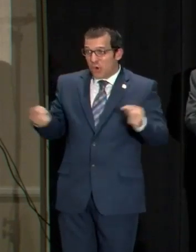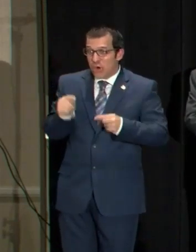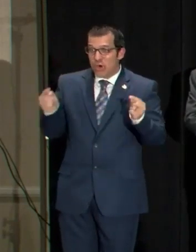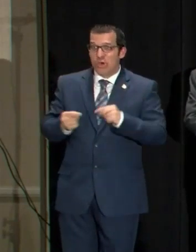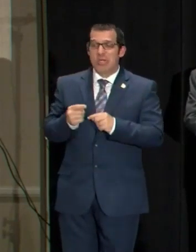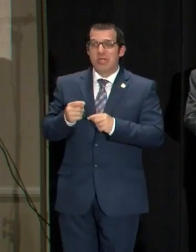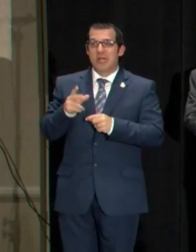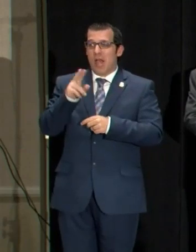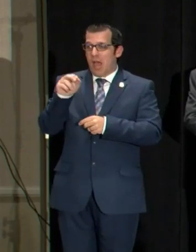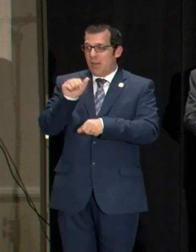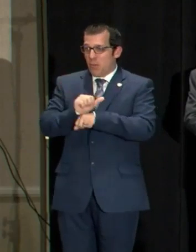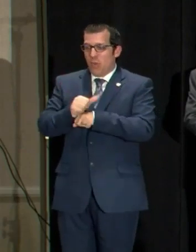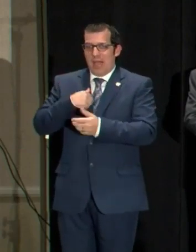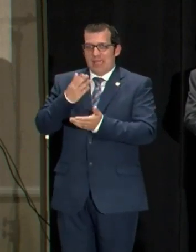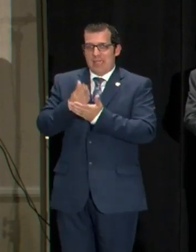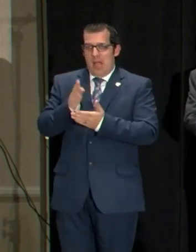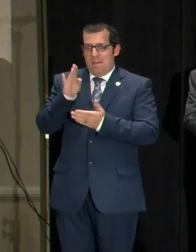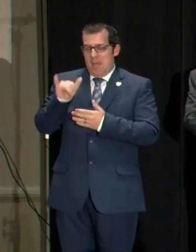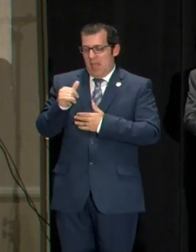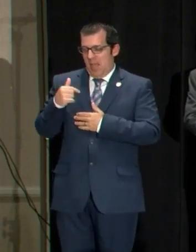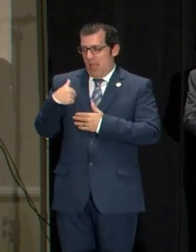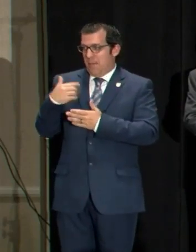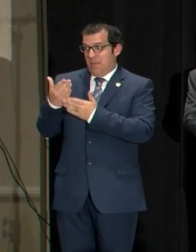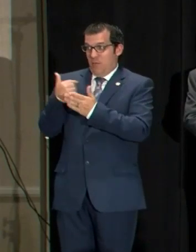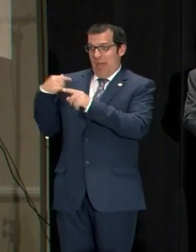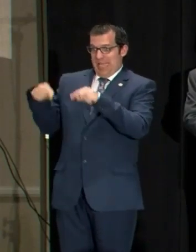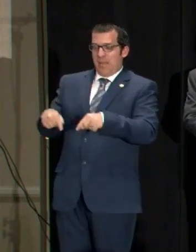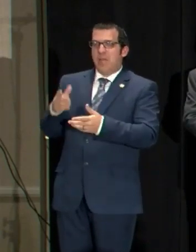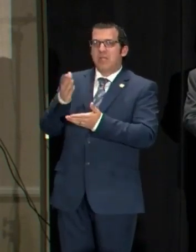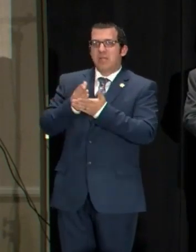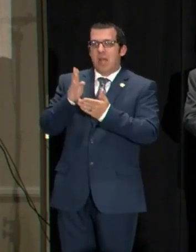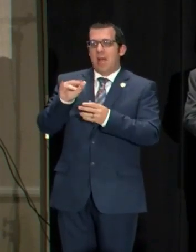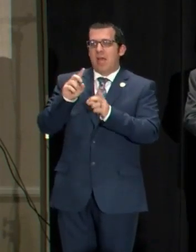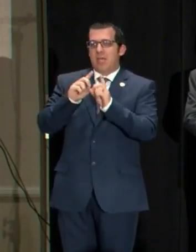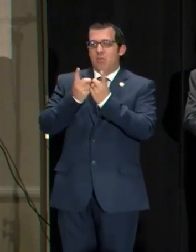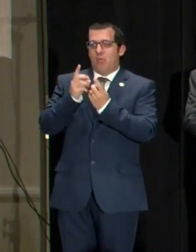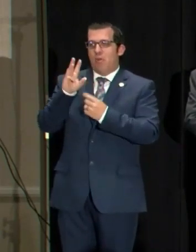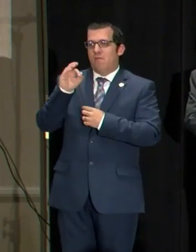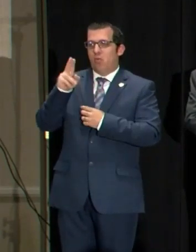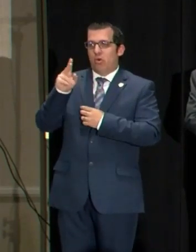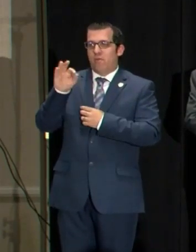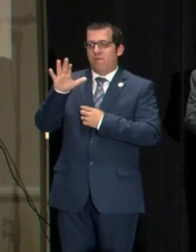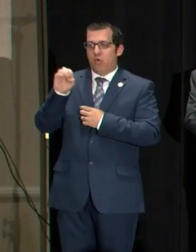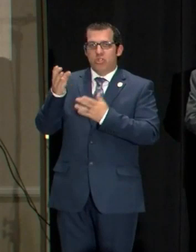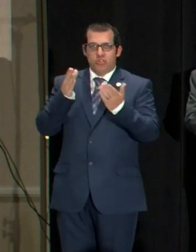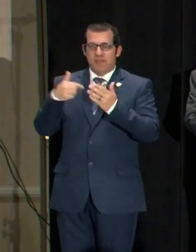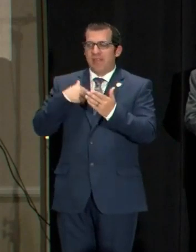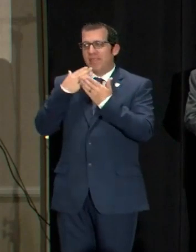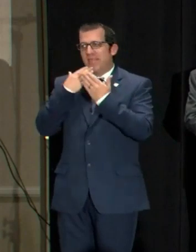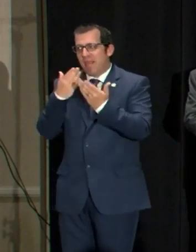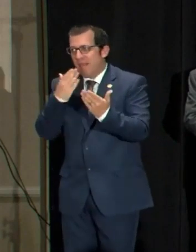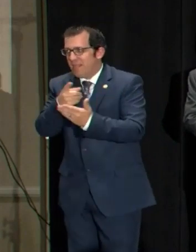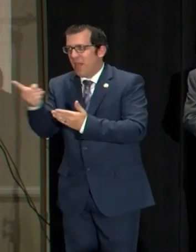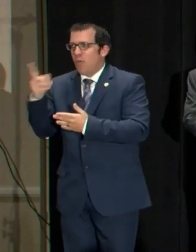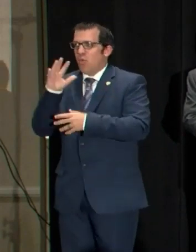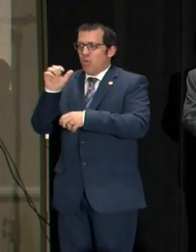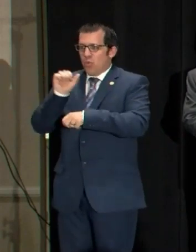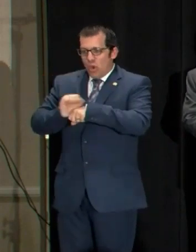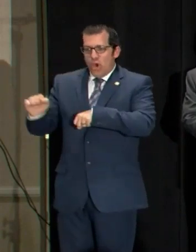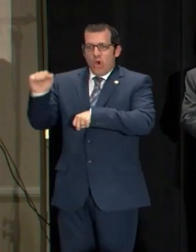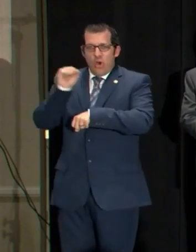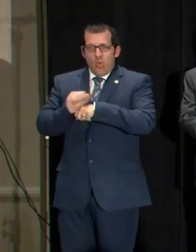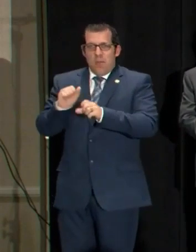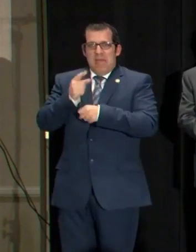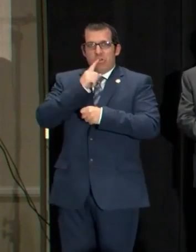I stopped before I came here by the Department of Workforce Services and thanked all of those that have been putting in so many hours to make sure